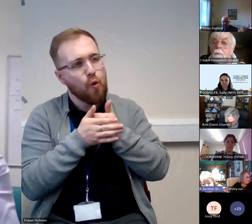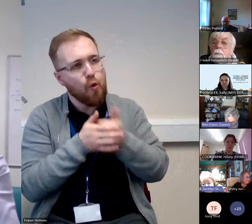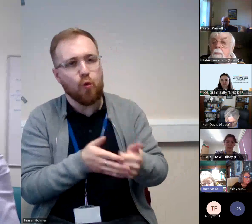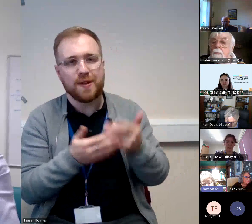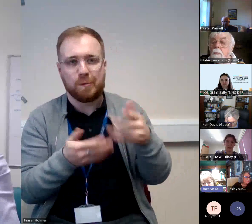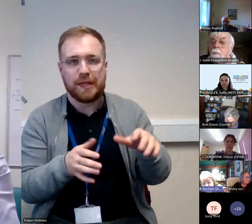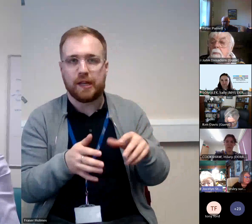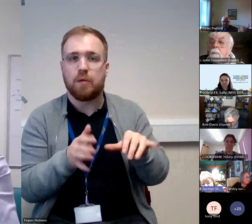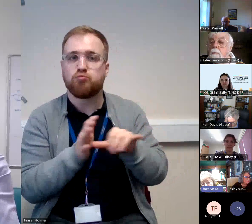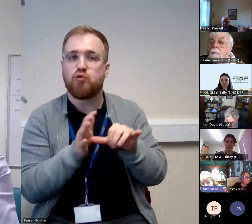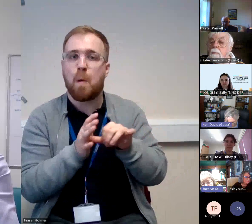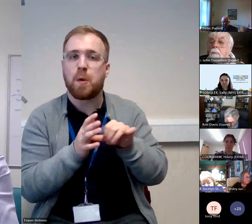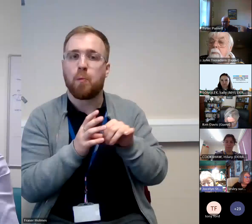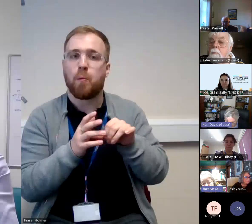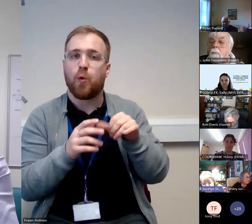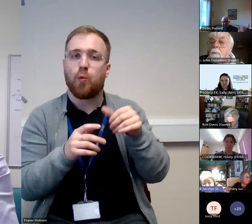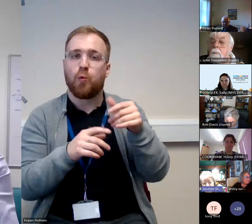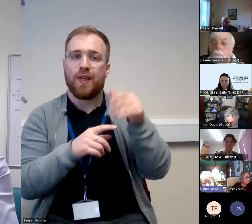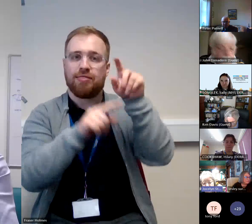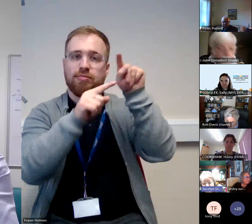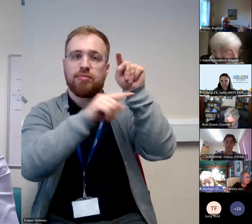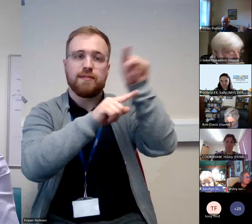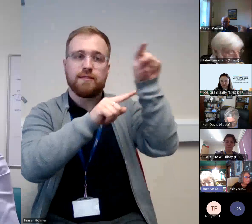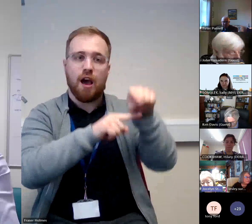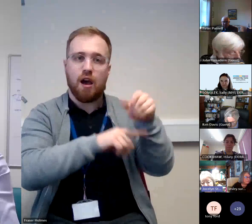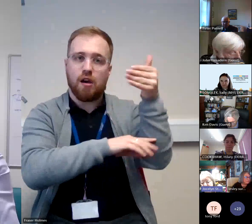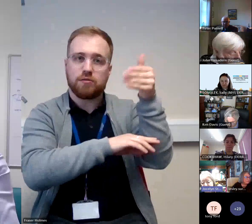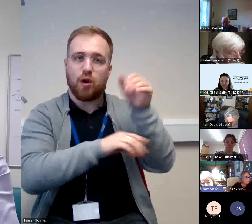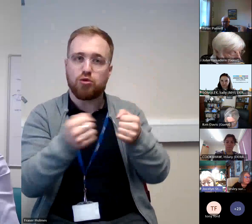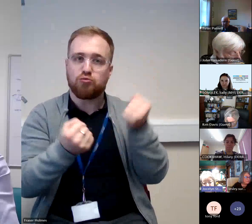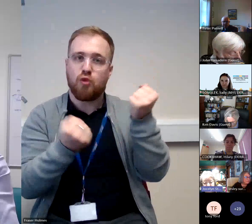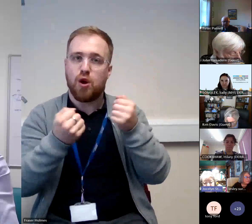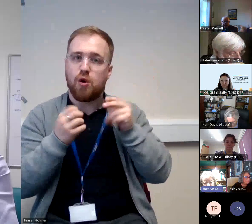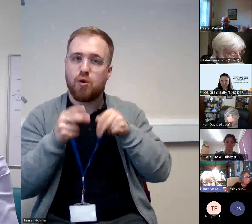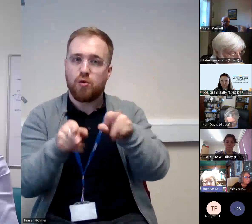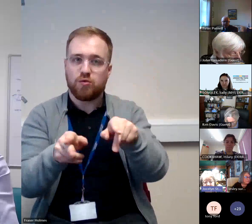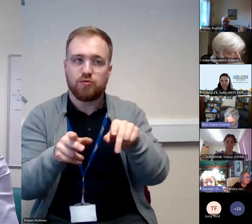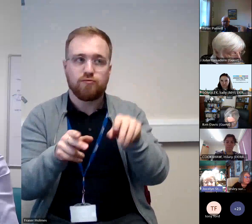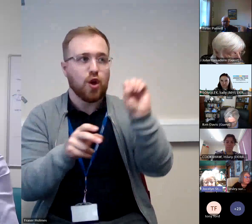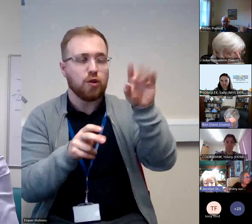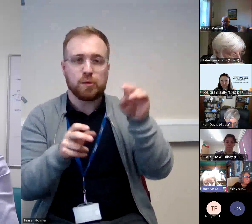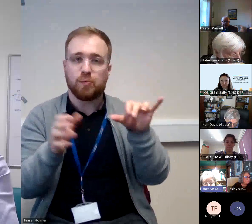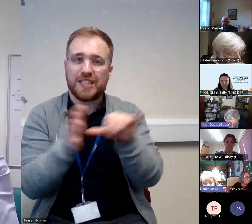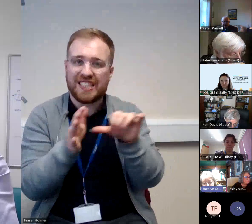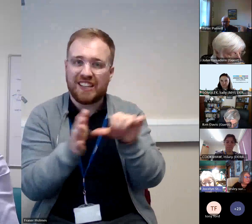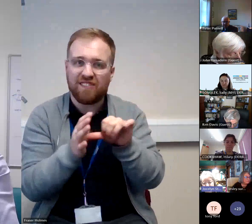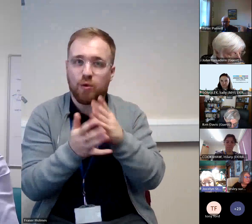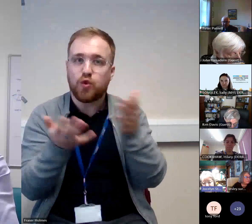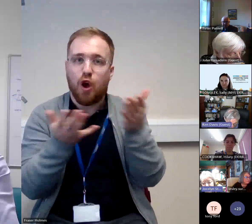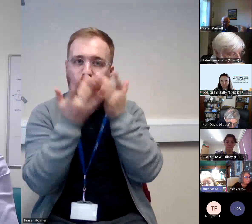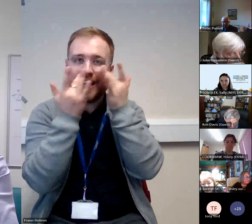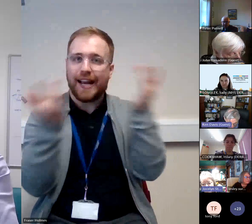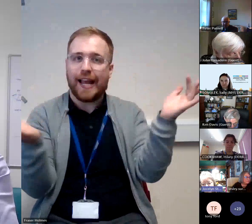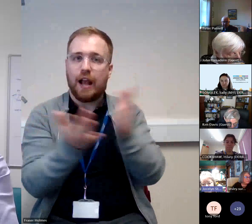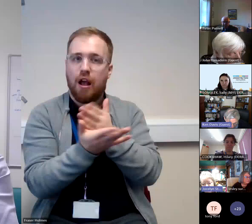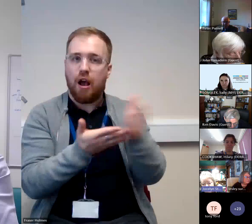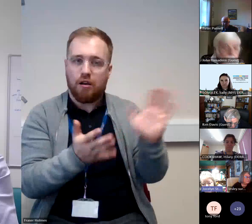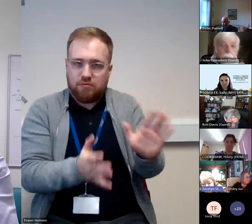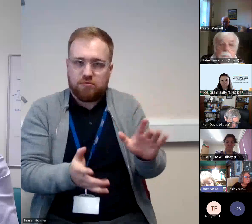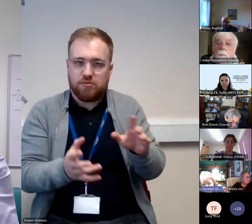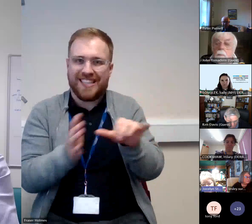the signage on the road getting to the hospital, which makes the turn difficult and not obvious.